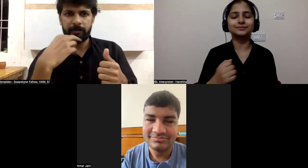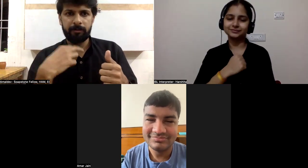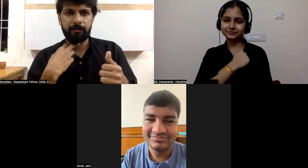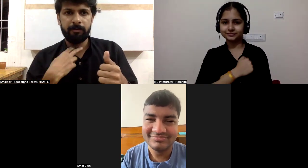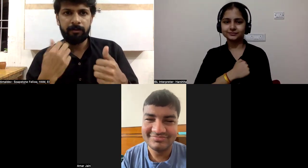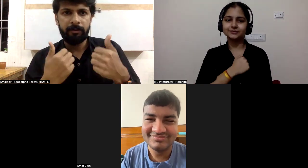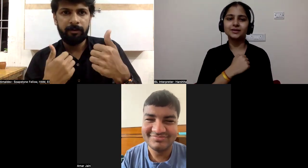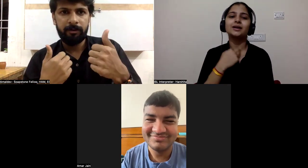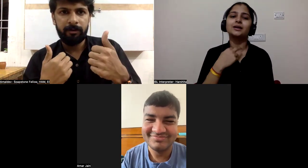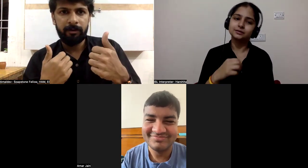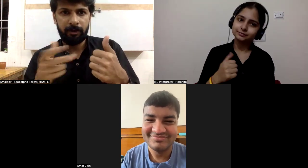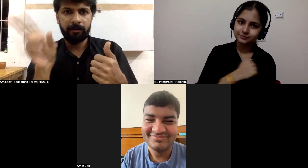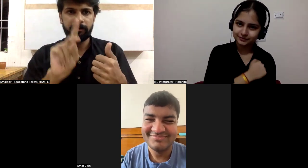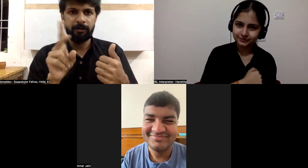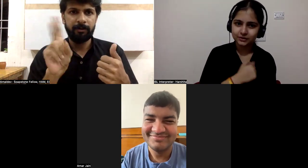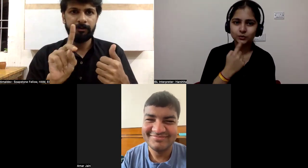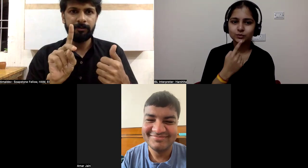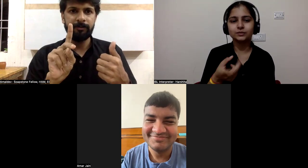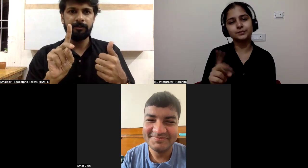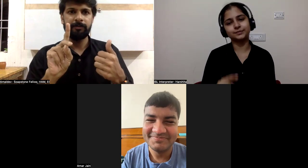Apologies. Apologies.